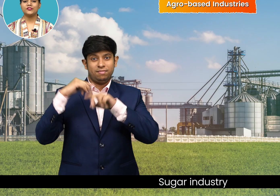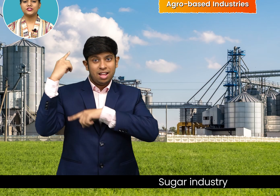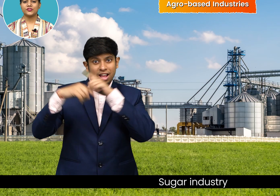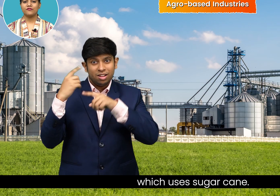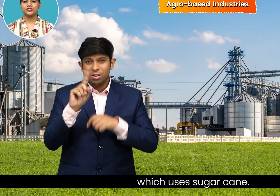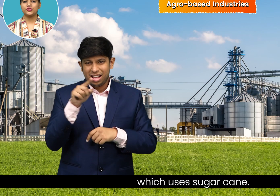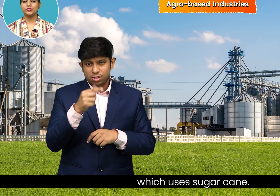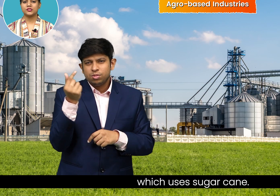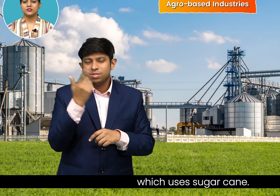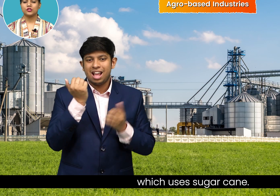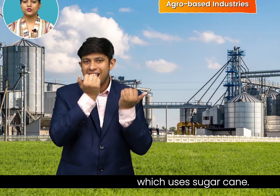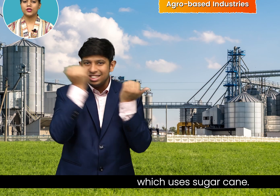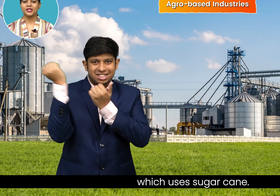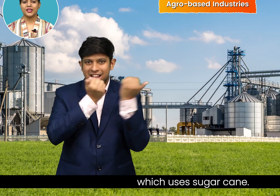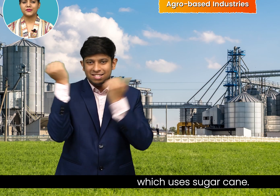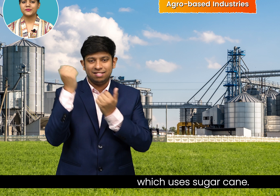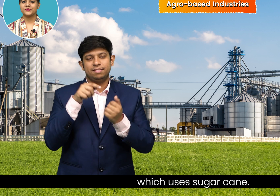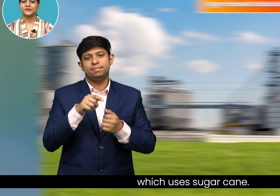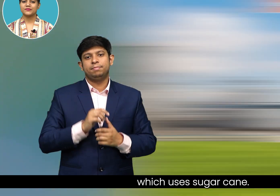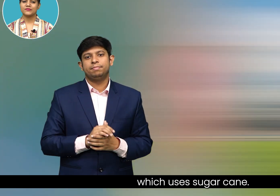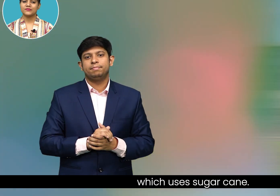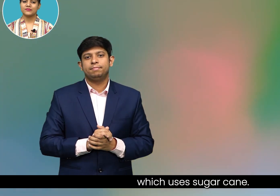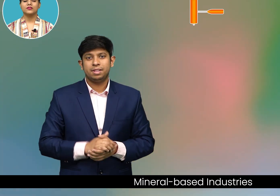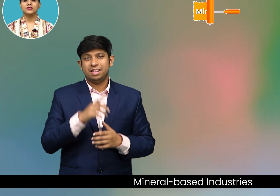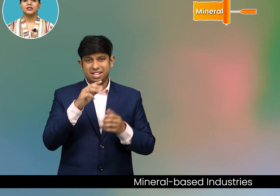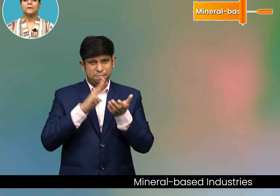Sugar industry which uses sugarcane.